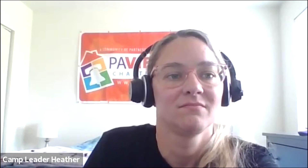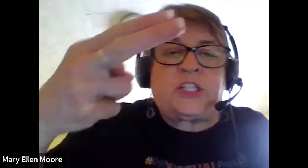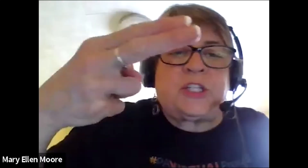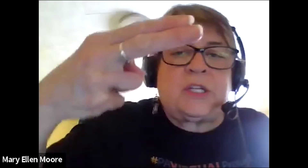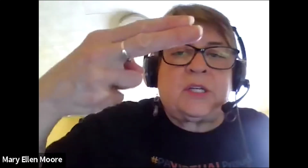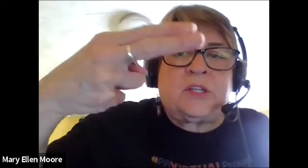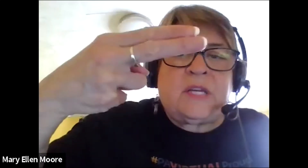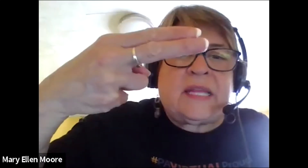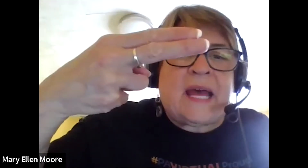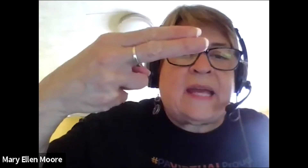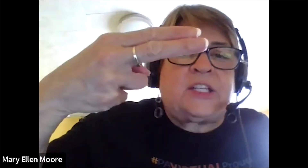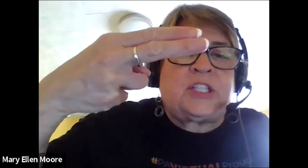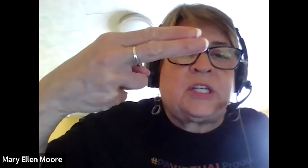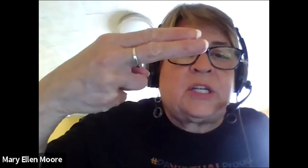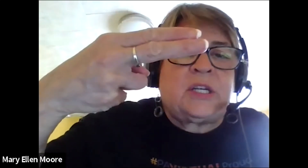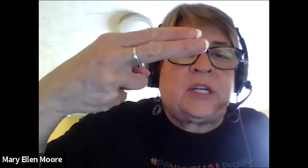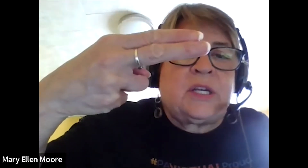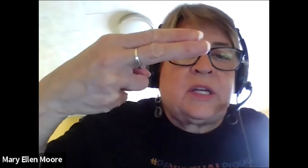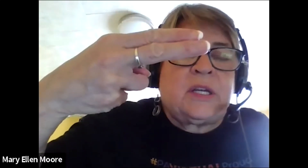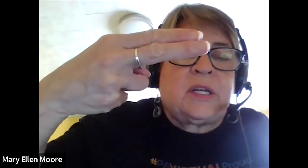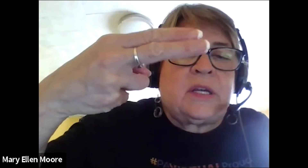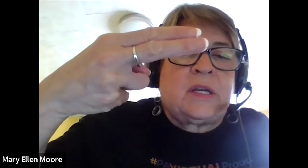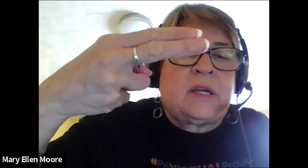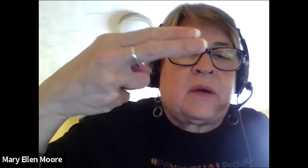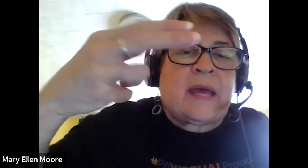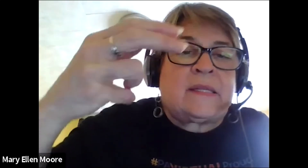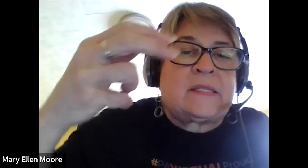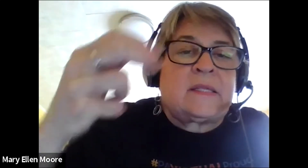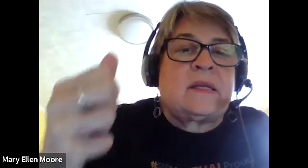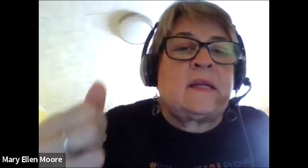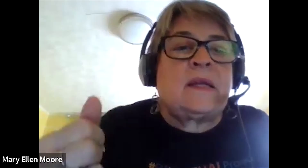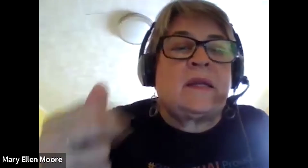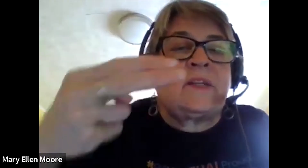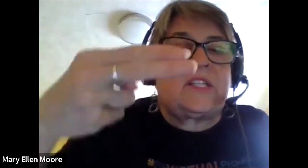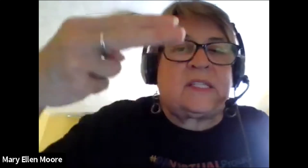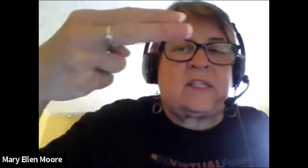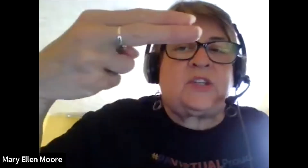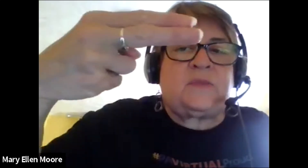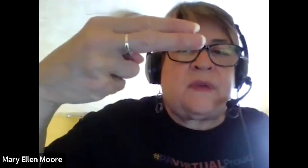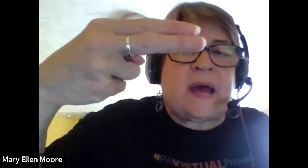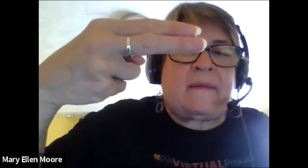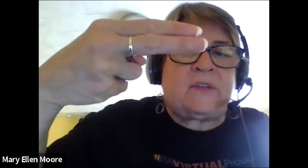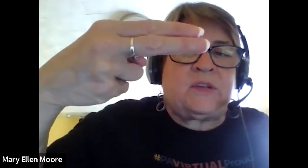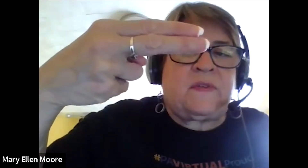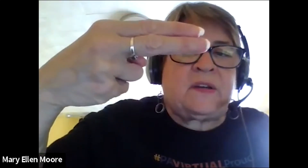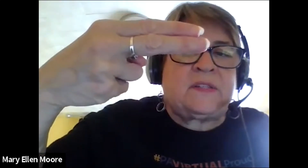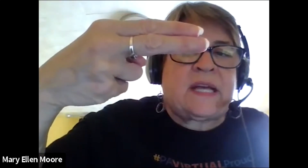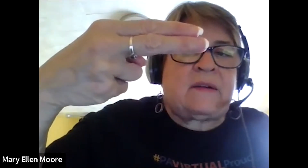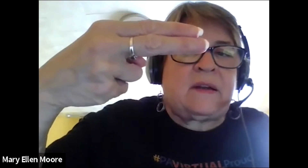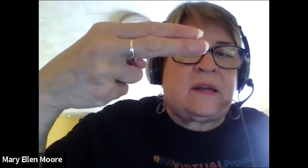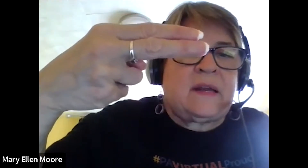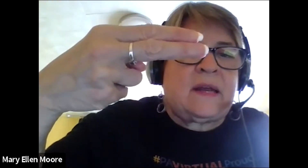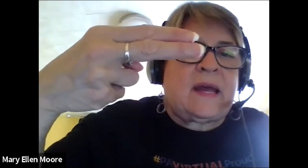H. Do you need the H? Okay, just the 2, yeah, 2 fingers out.